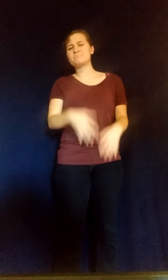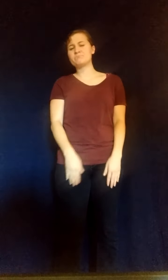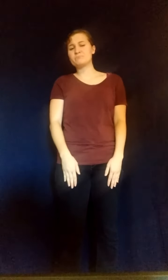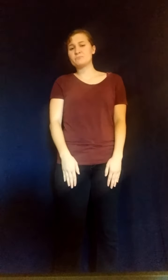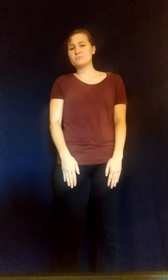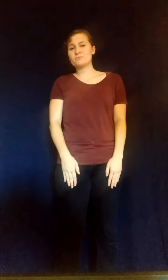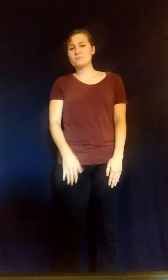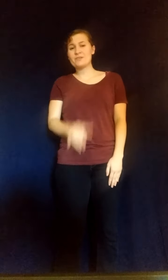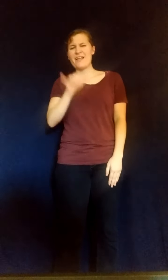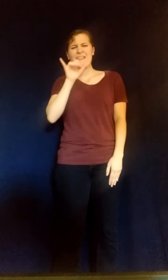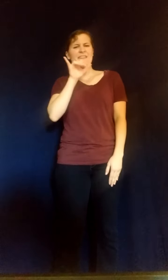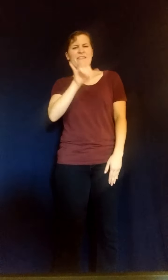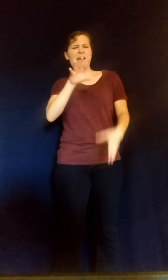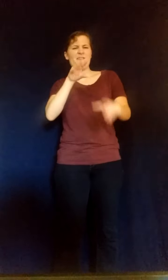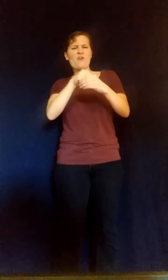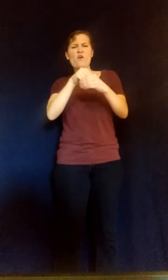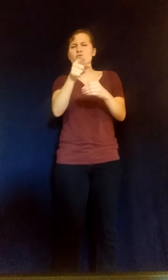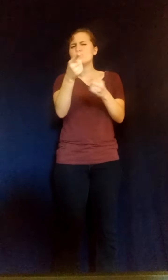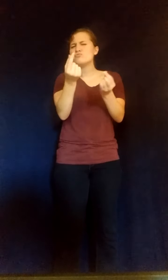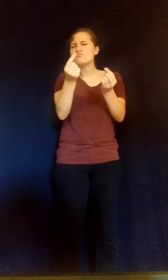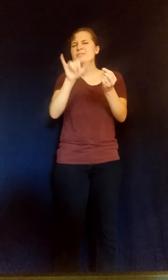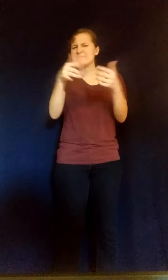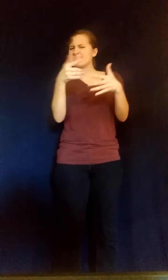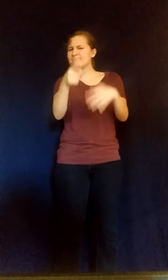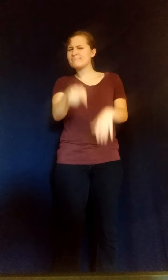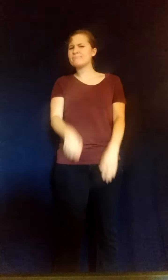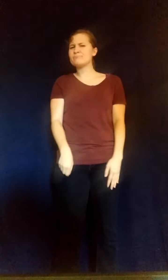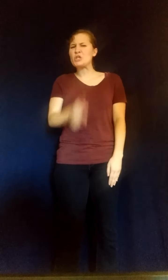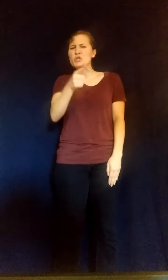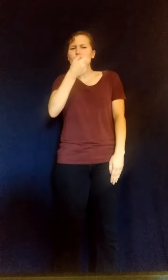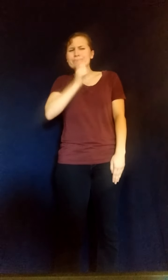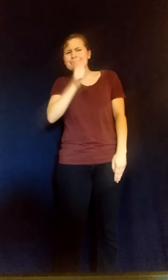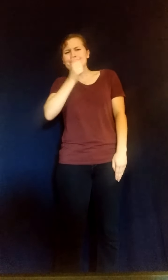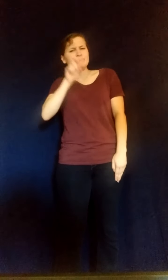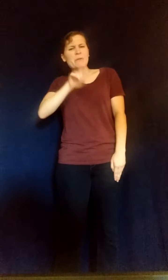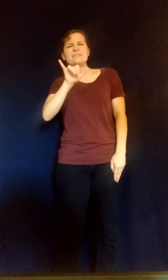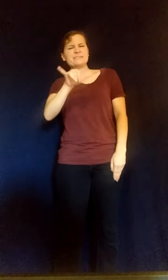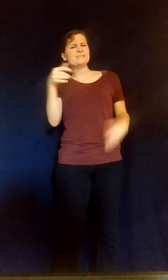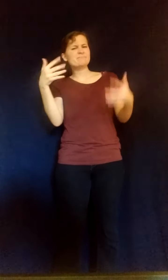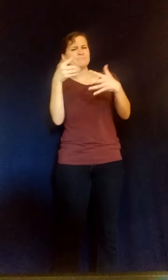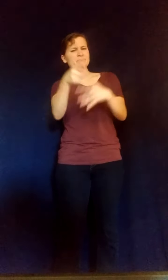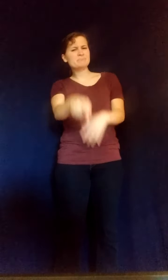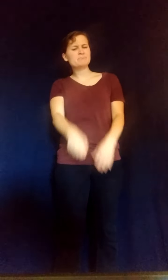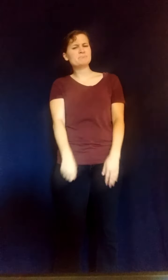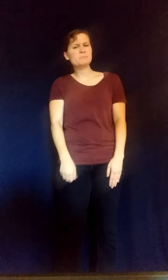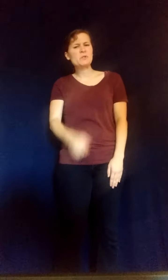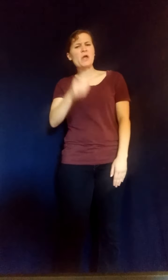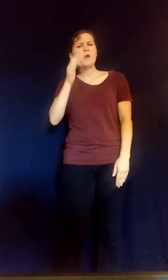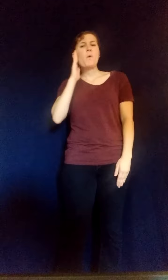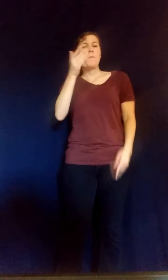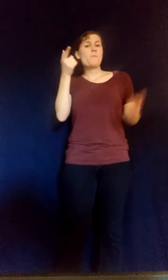Scared of what that means. Scared of what that should cost you. That one day they will all